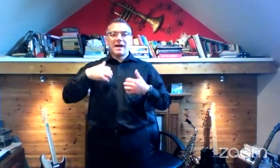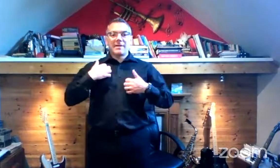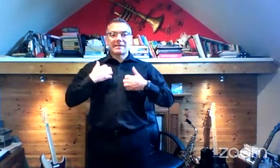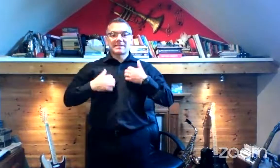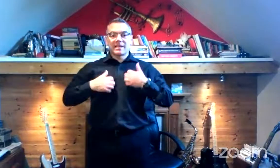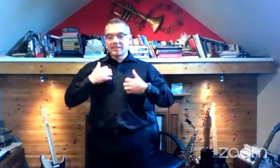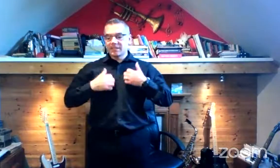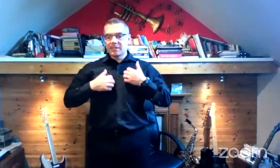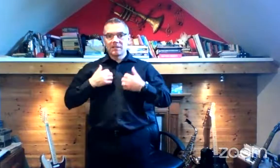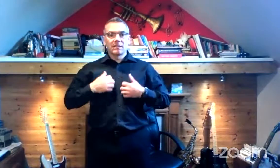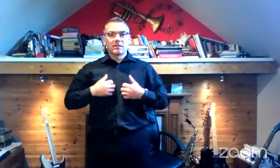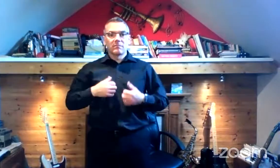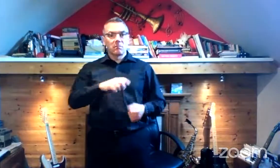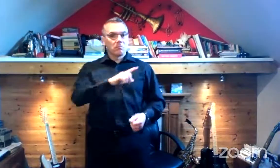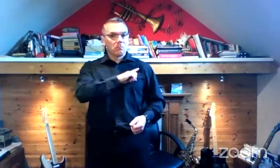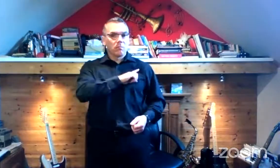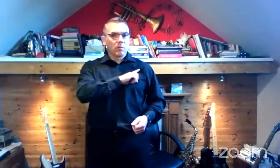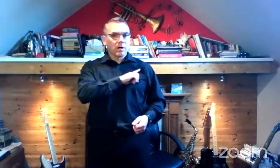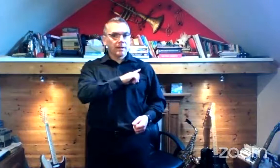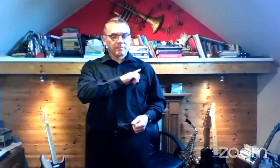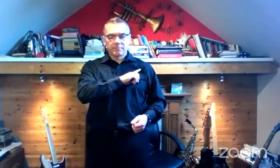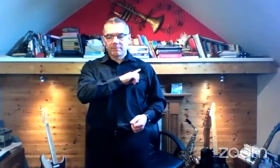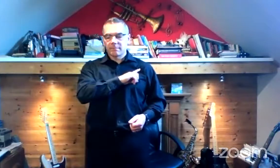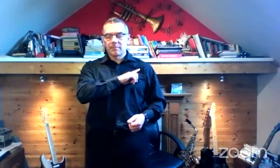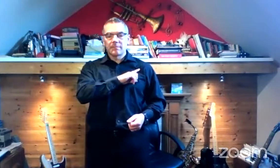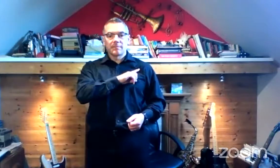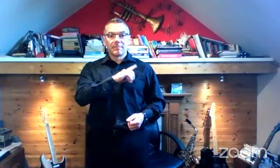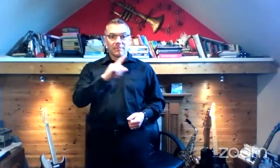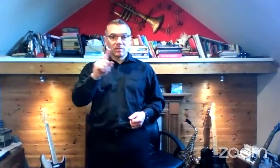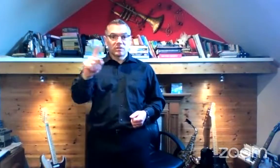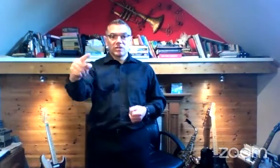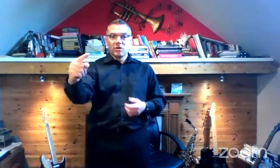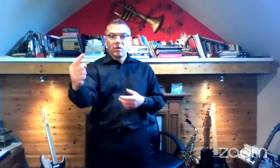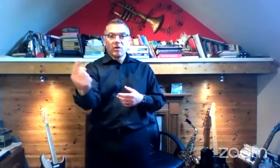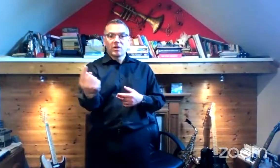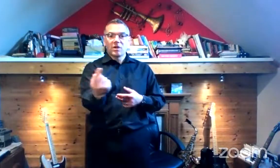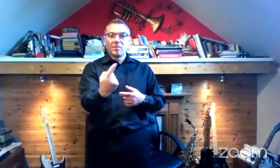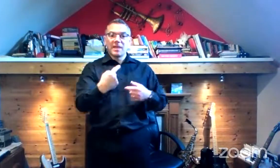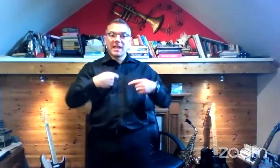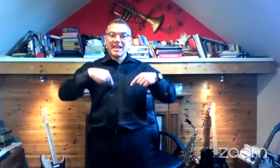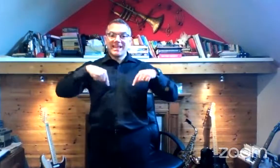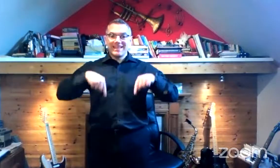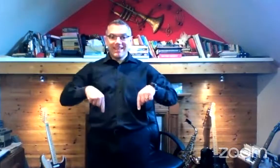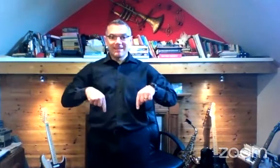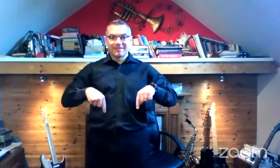I'm excited. Why? Because you're coming here.